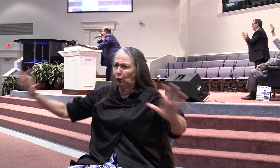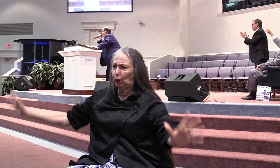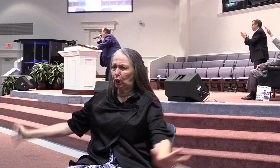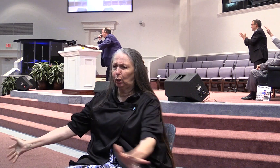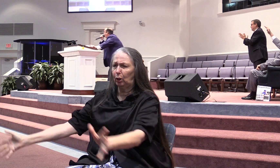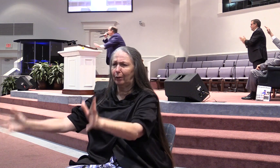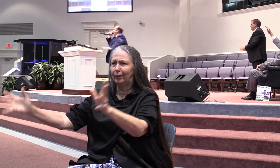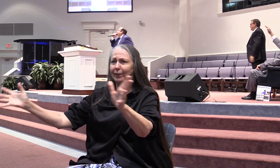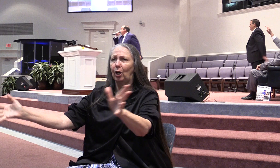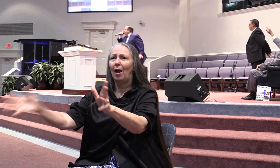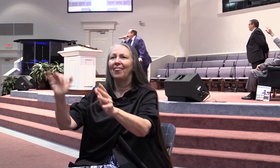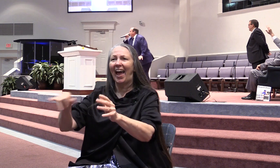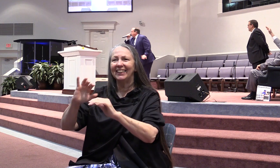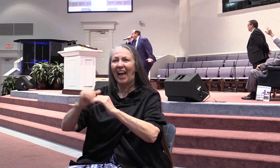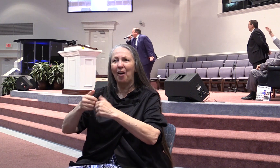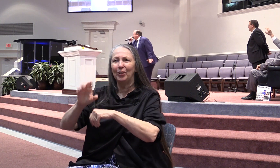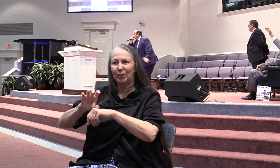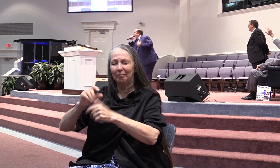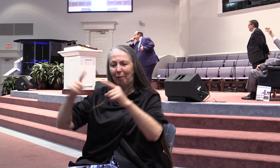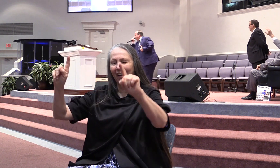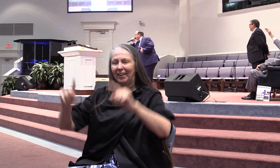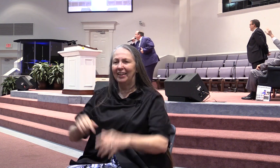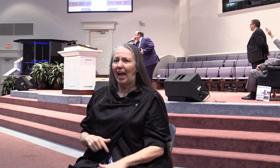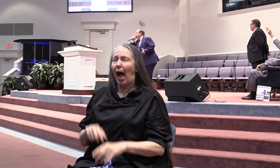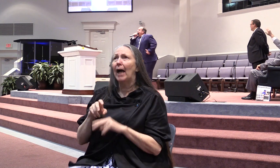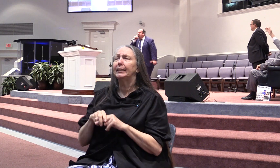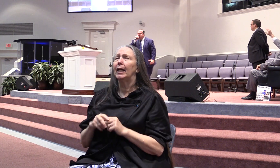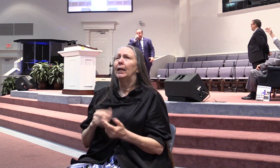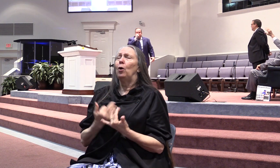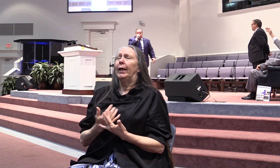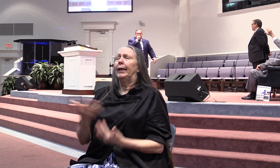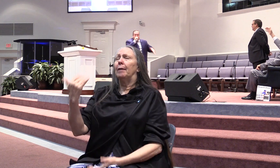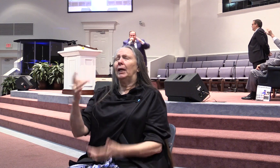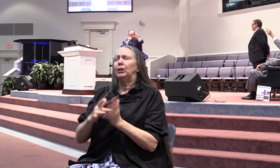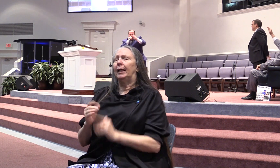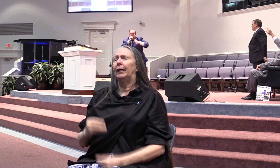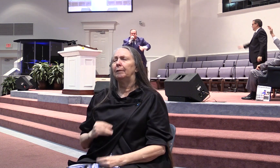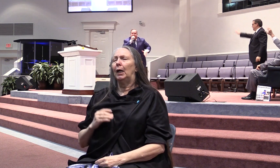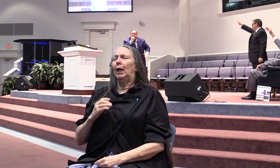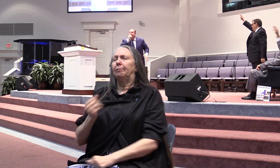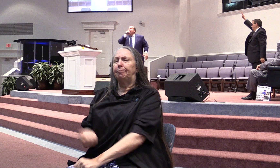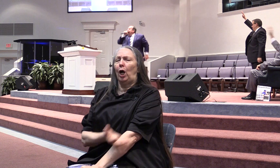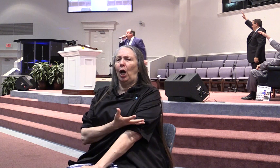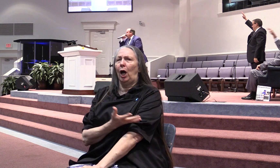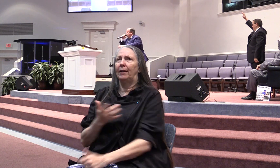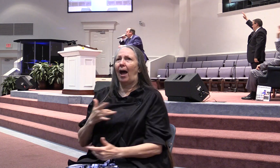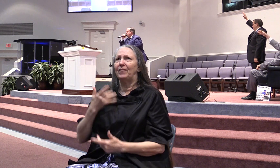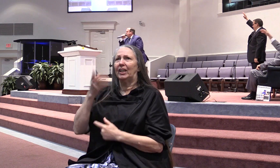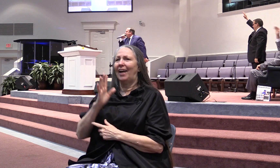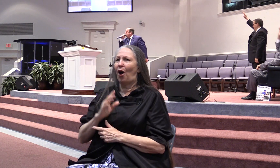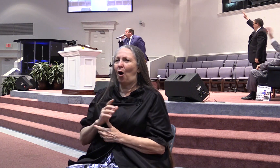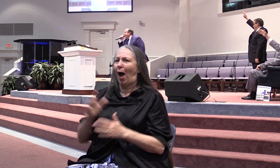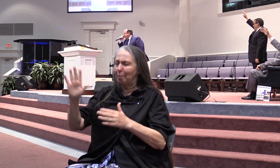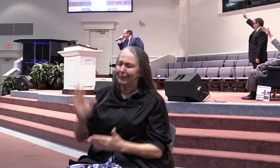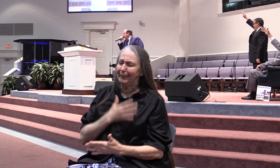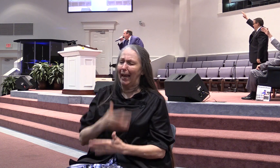That's how the church works. I'm not supposed to sing until I feel God. I'm supposed to sing until you feel God. I'm not supposed to